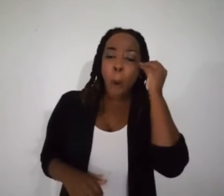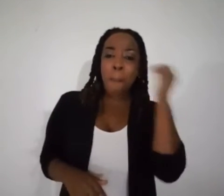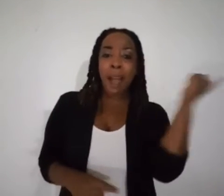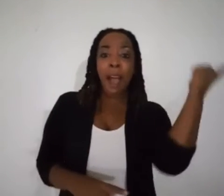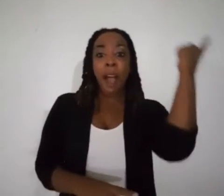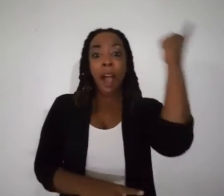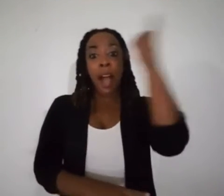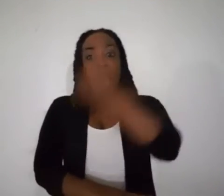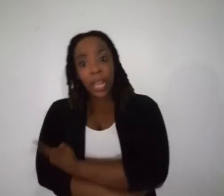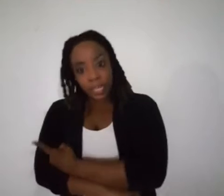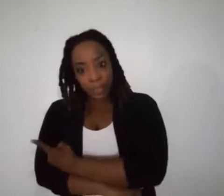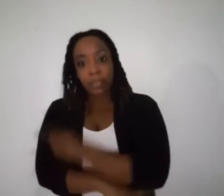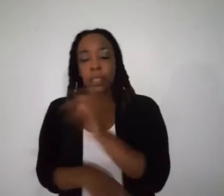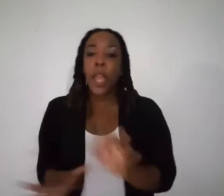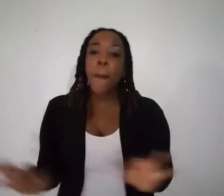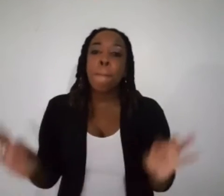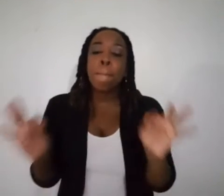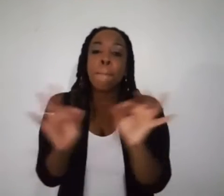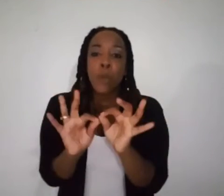very, very safe.